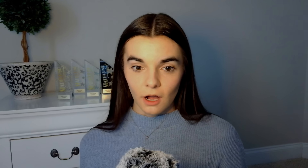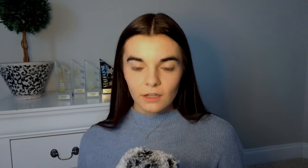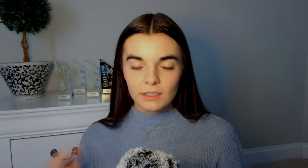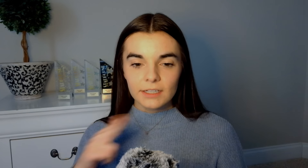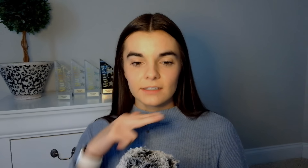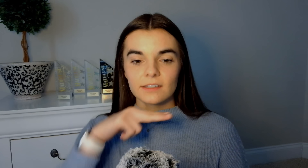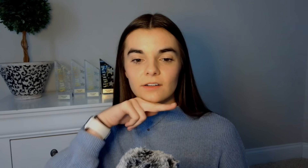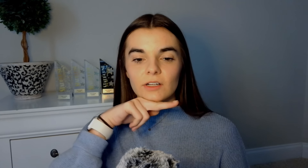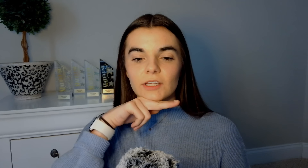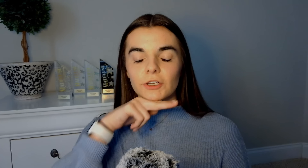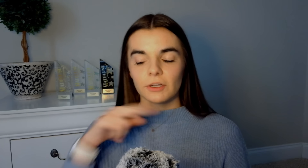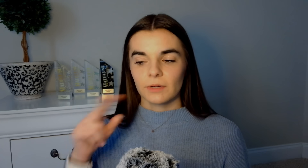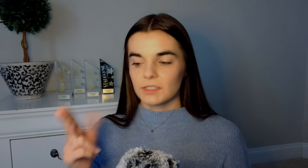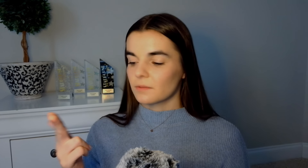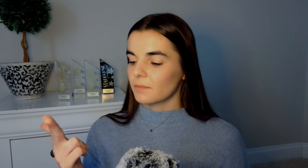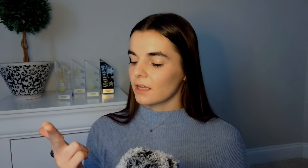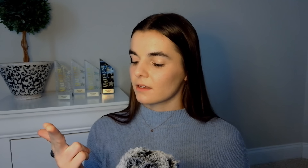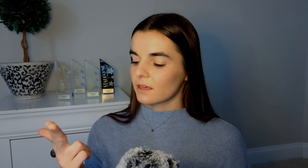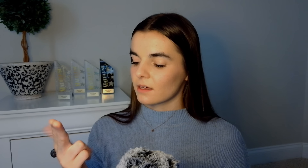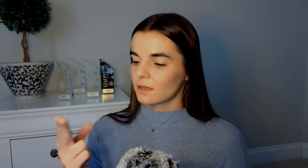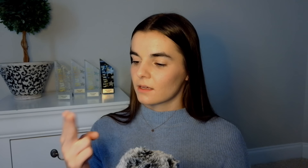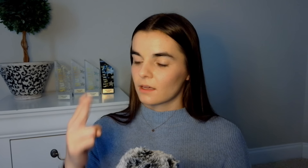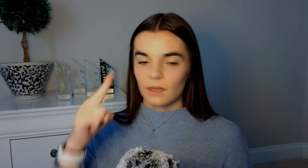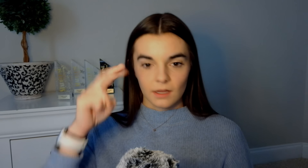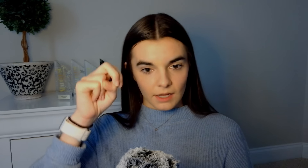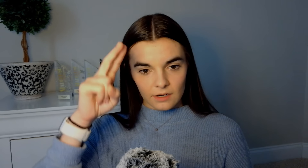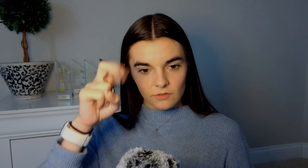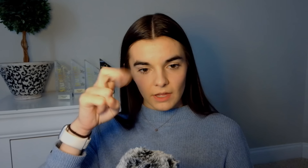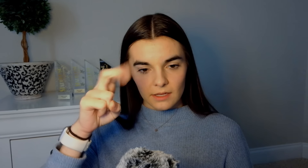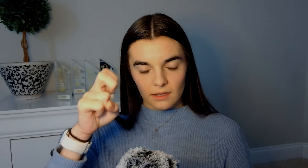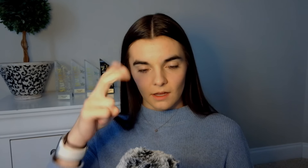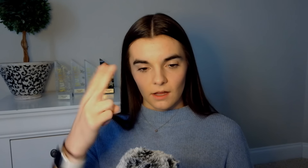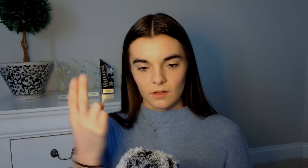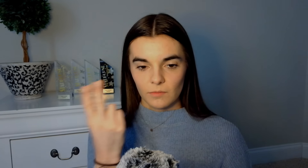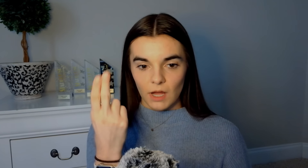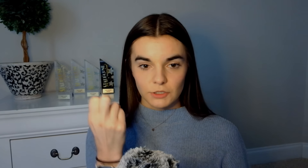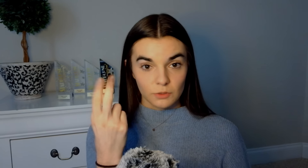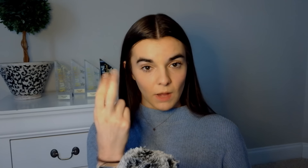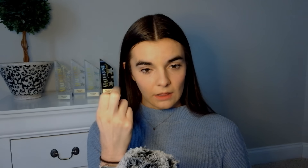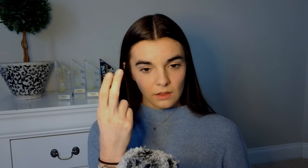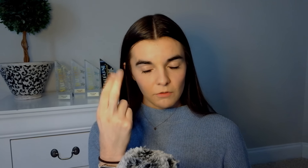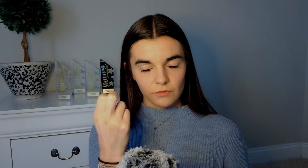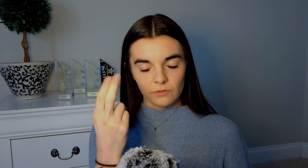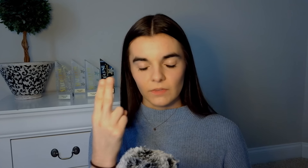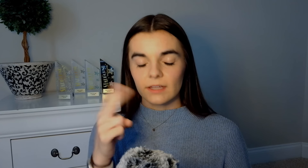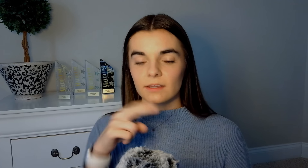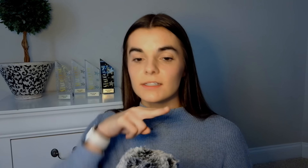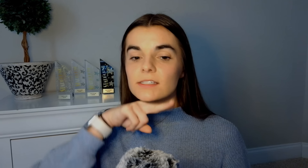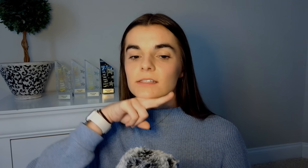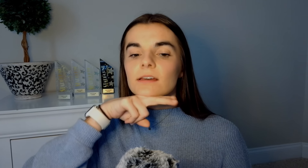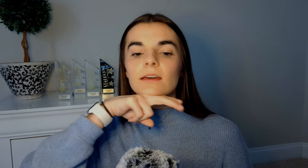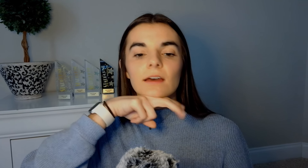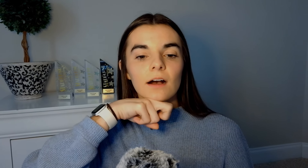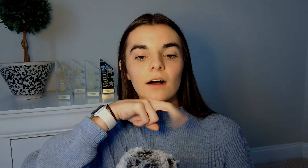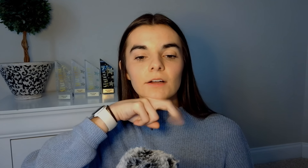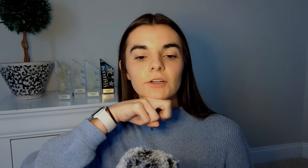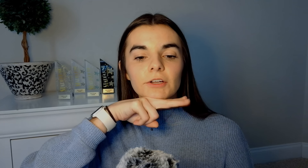Frog, you're going to make kind of like a 12, like this, under your